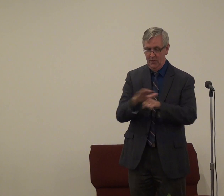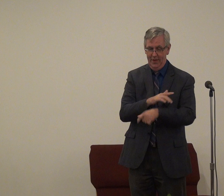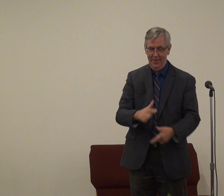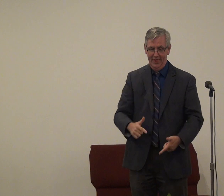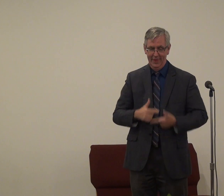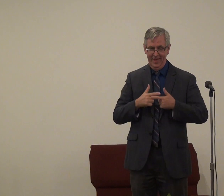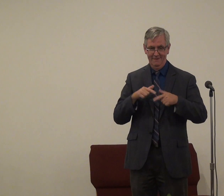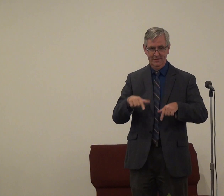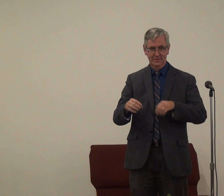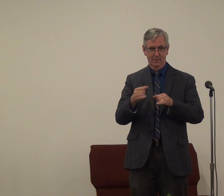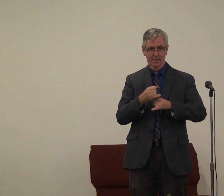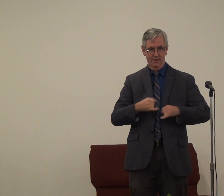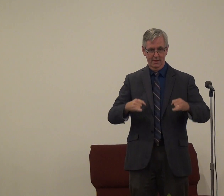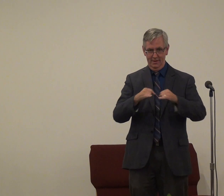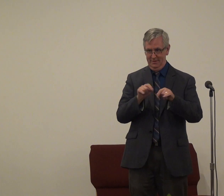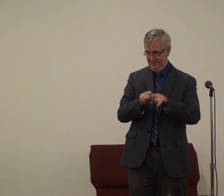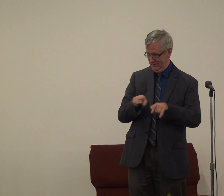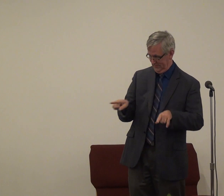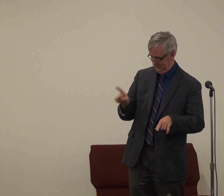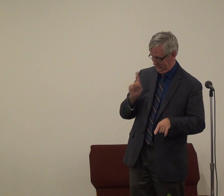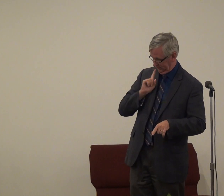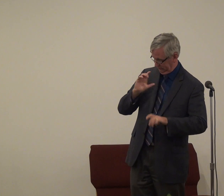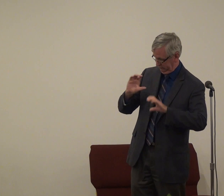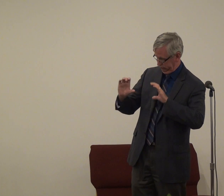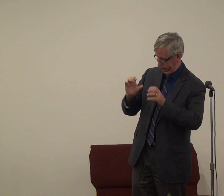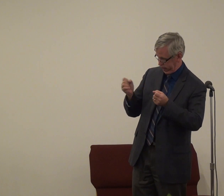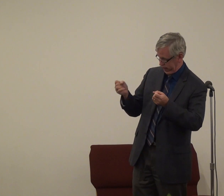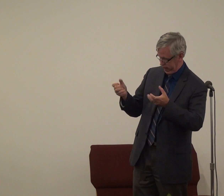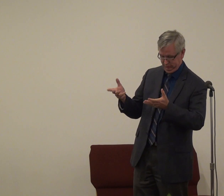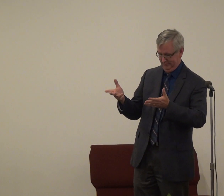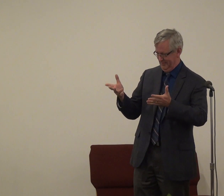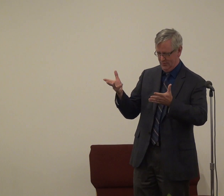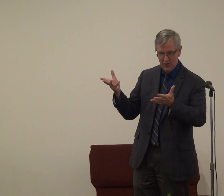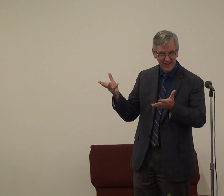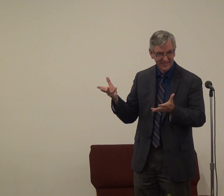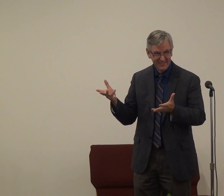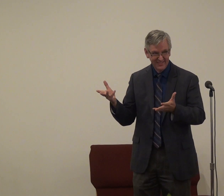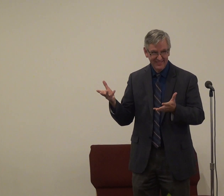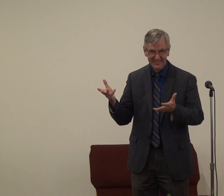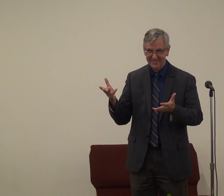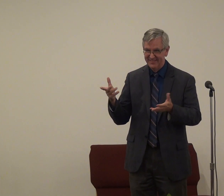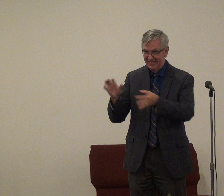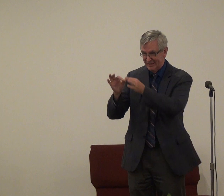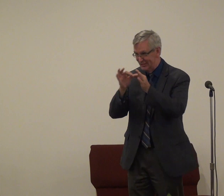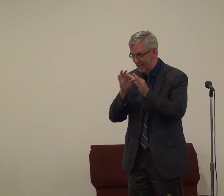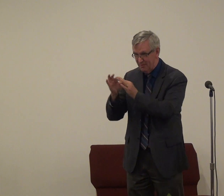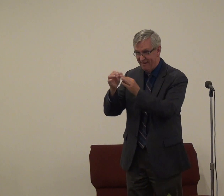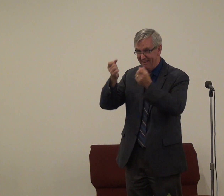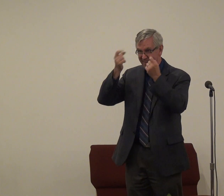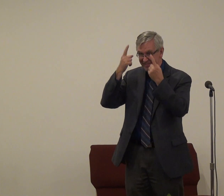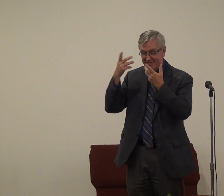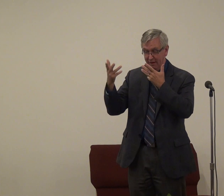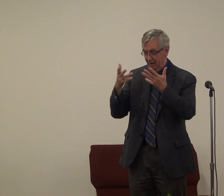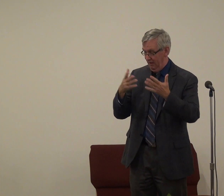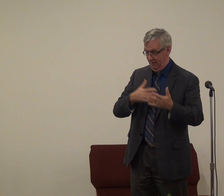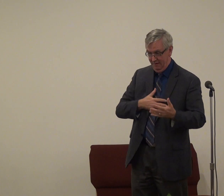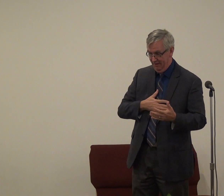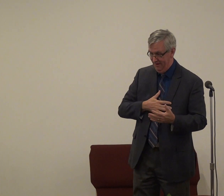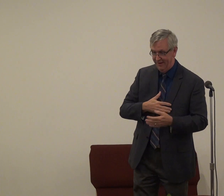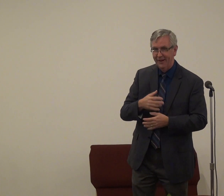seen anything like this in my whole life. I've never seen somebody deaf communicate like that before. I didn't know that you